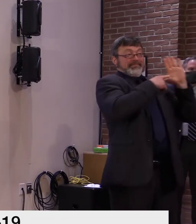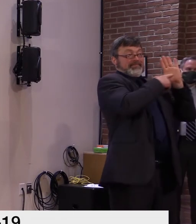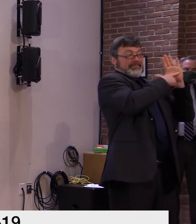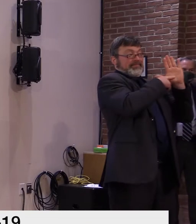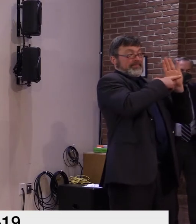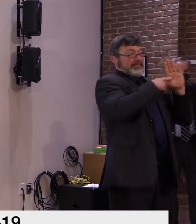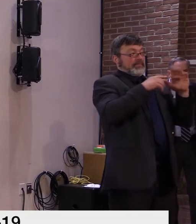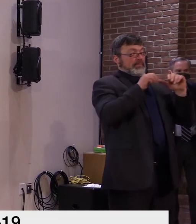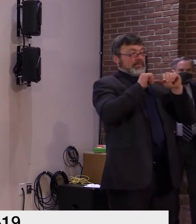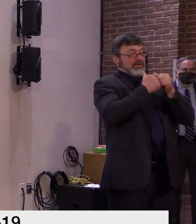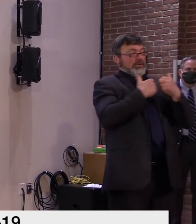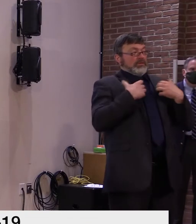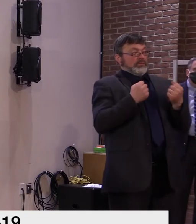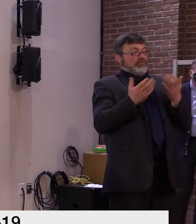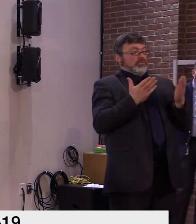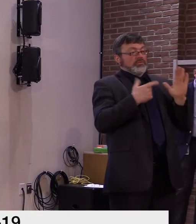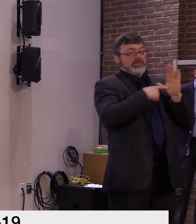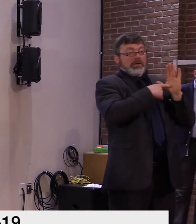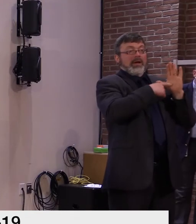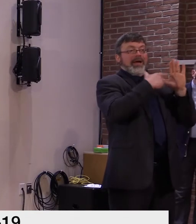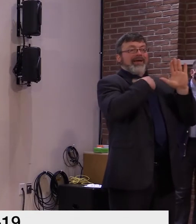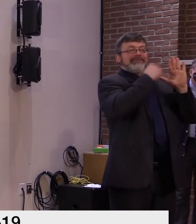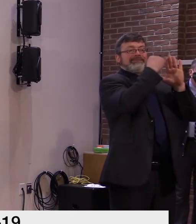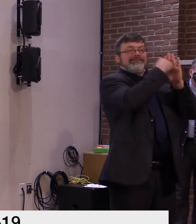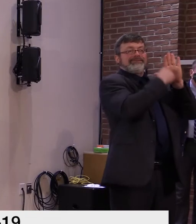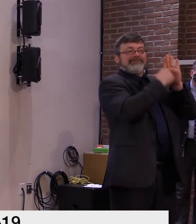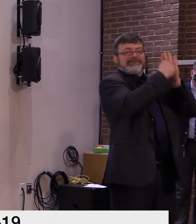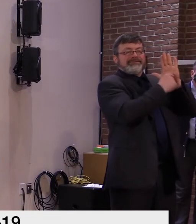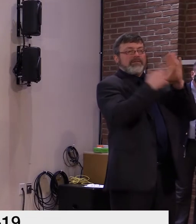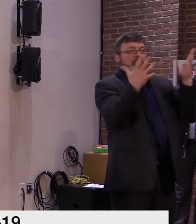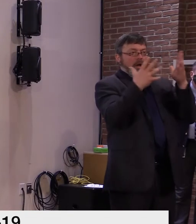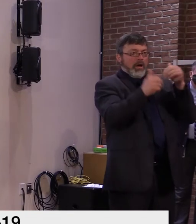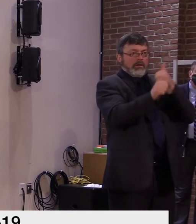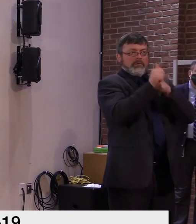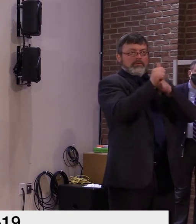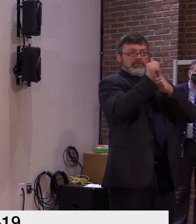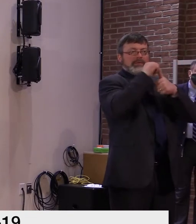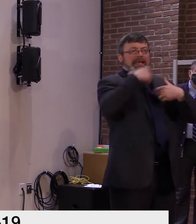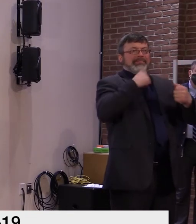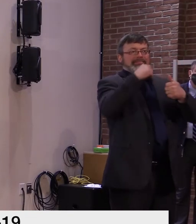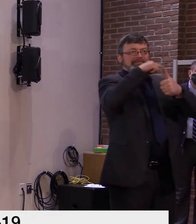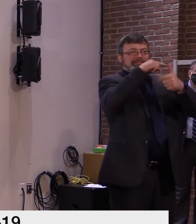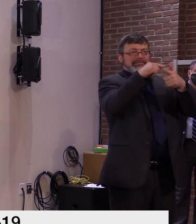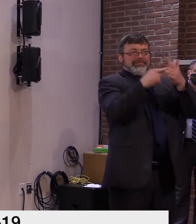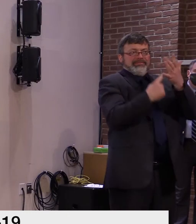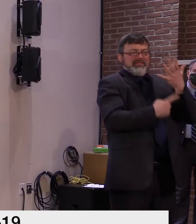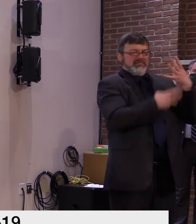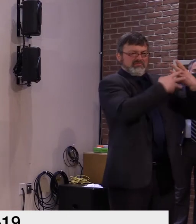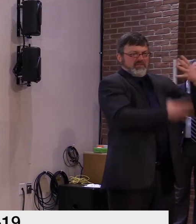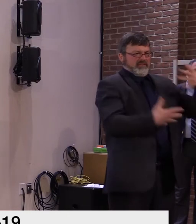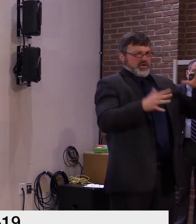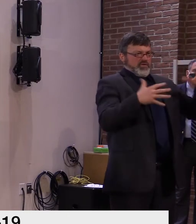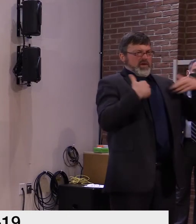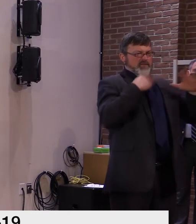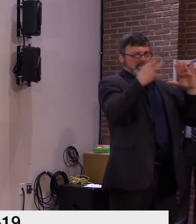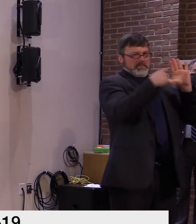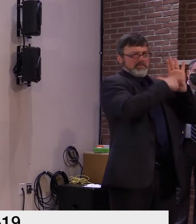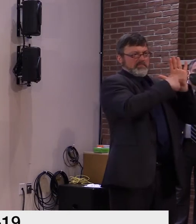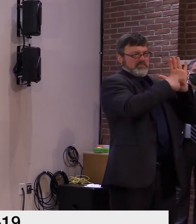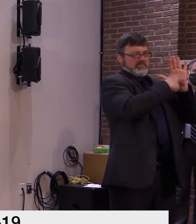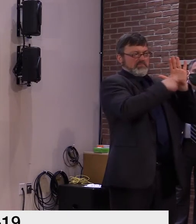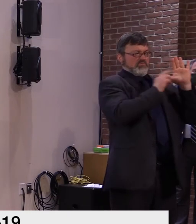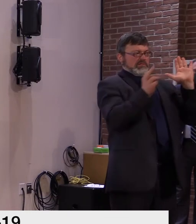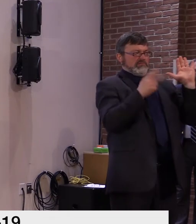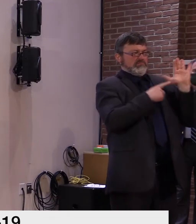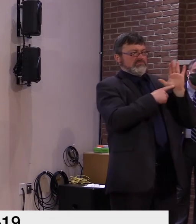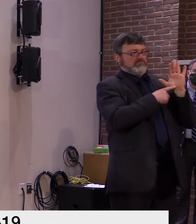go as far down as 16 with one vaccine, 18 with another vaccine.